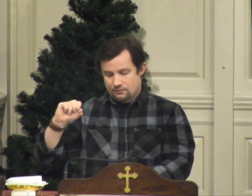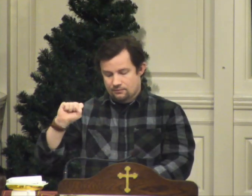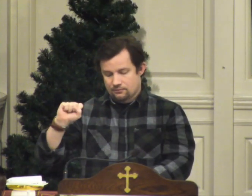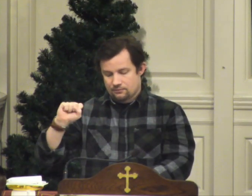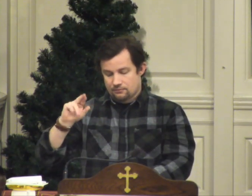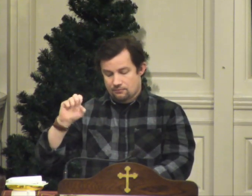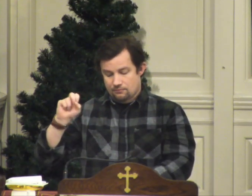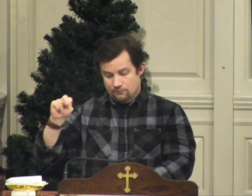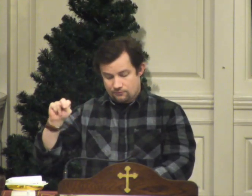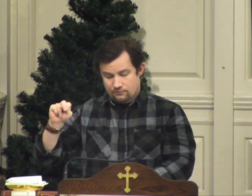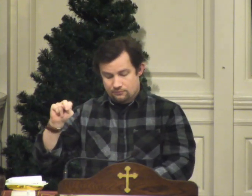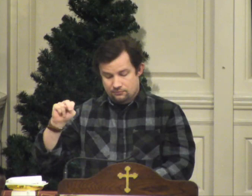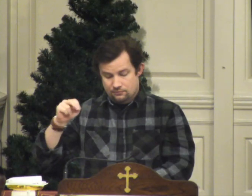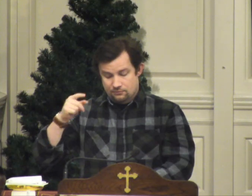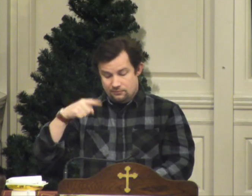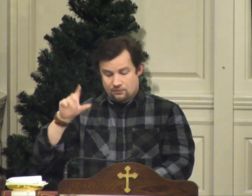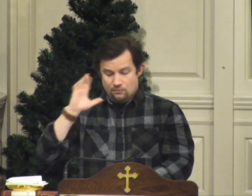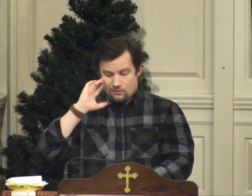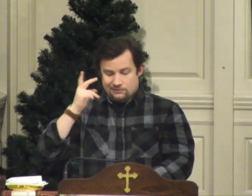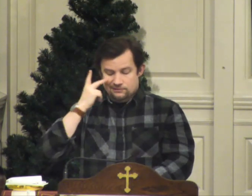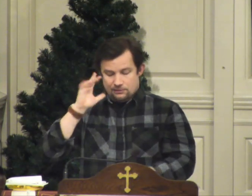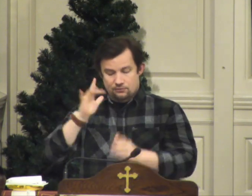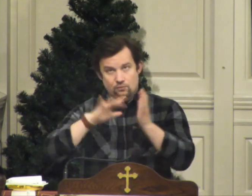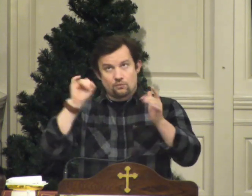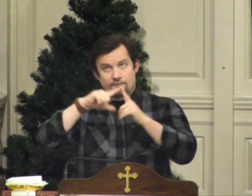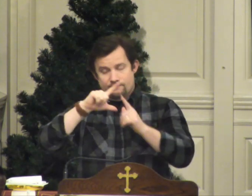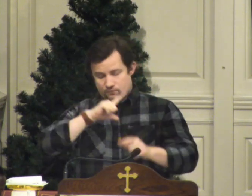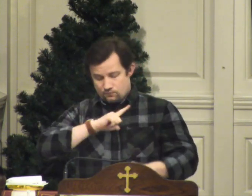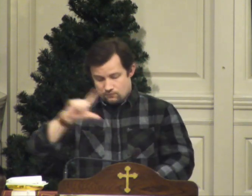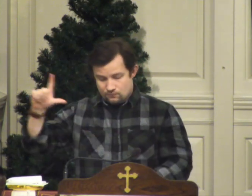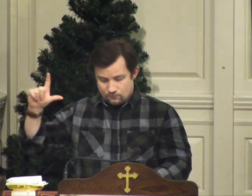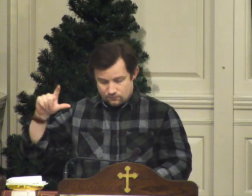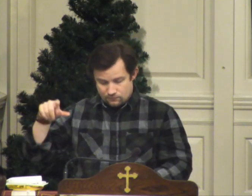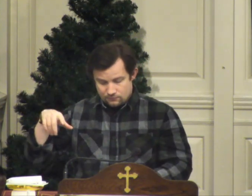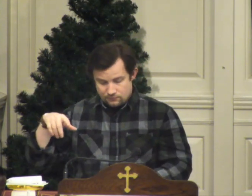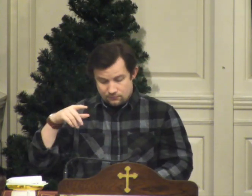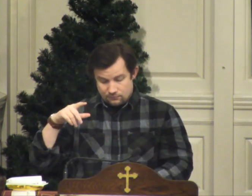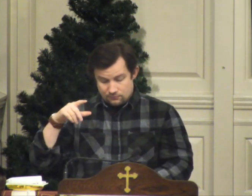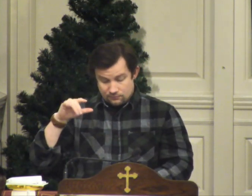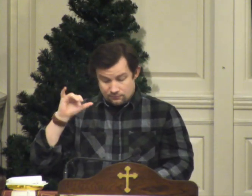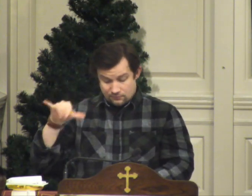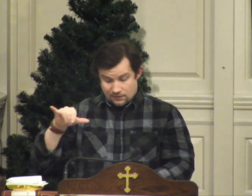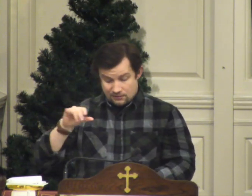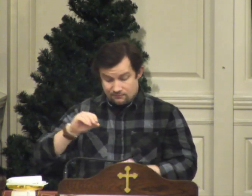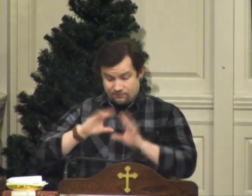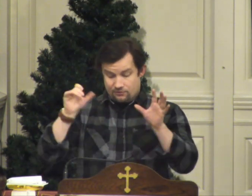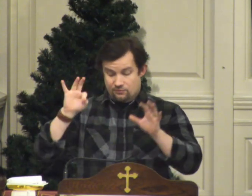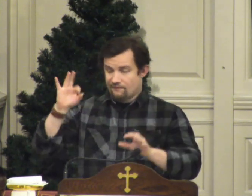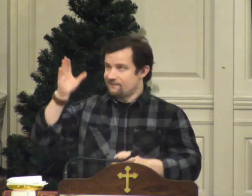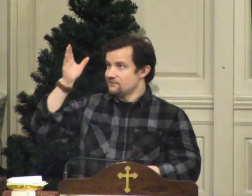They will see the glory of the Lord, the splendor of our God.